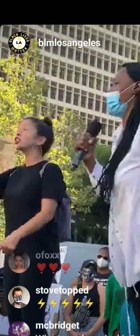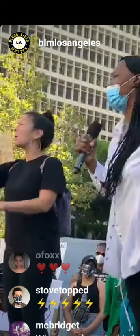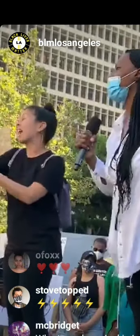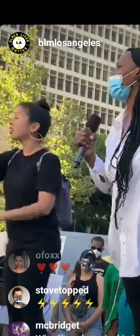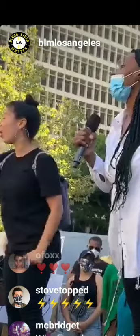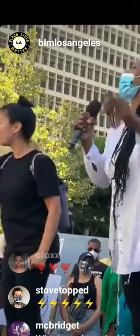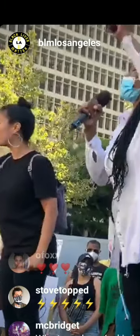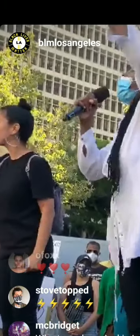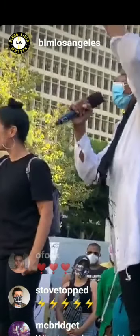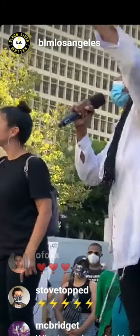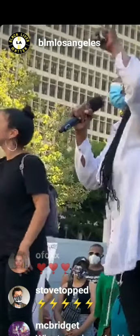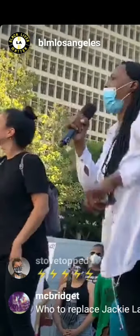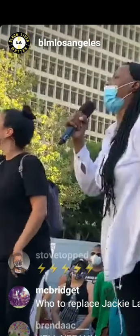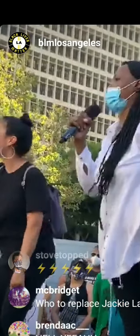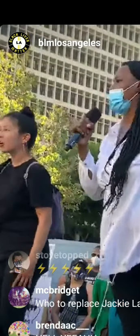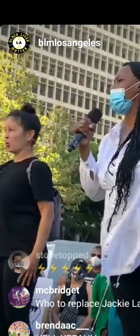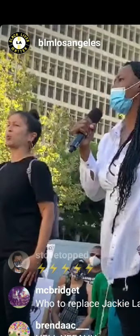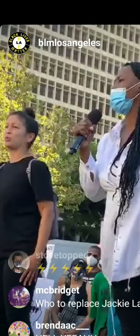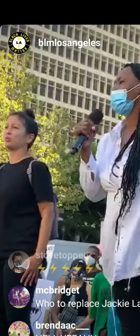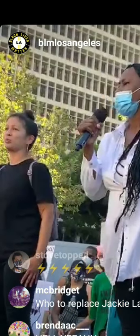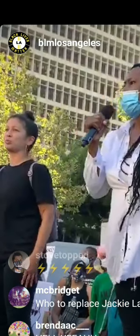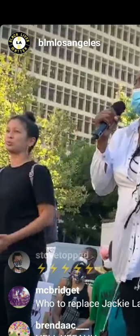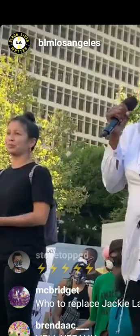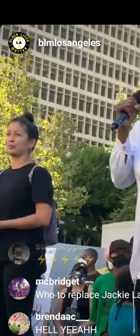got to go. She got to go.